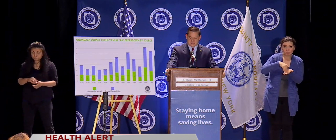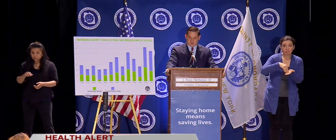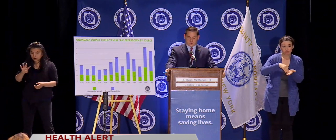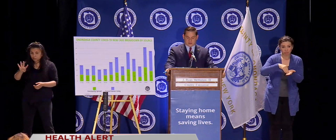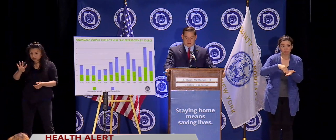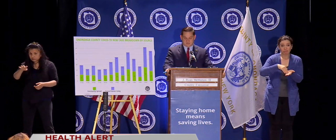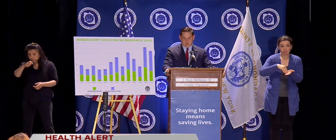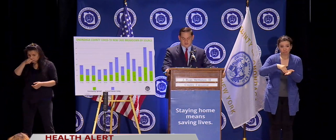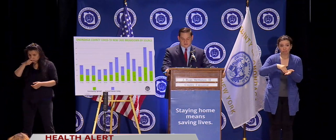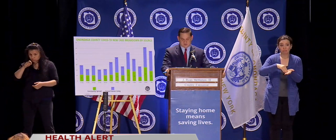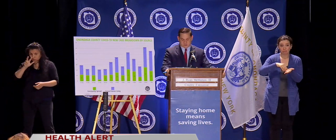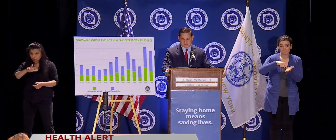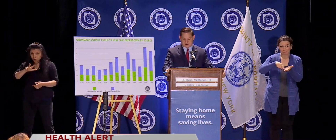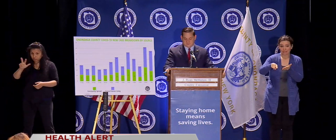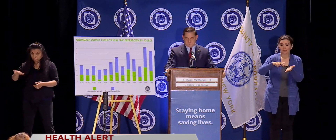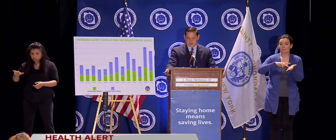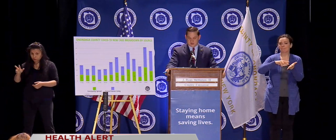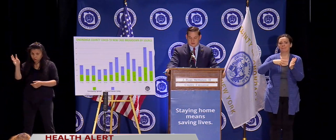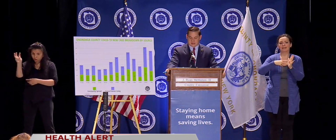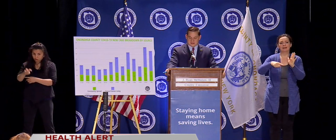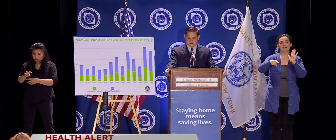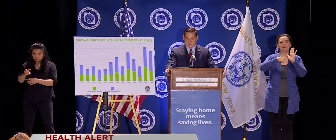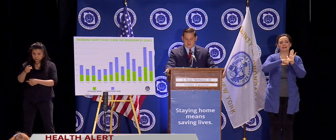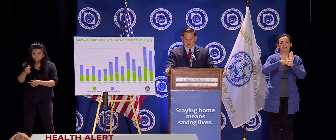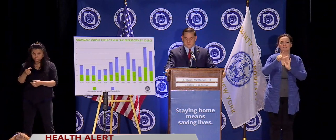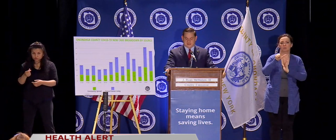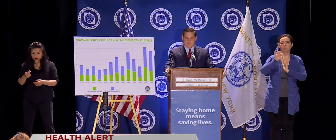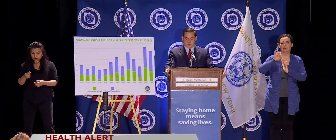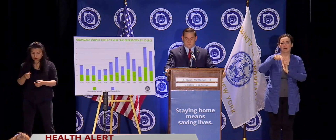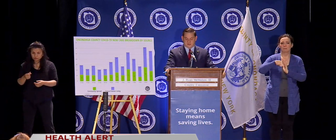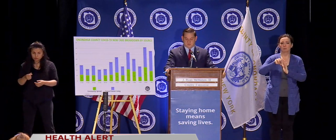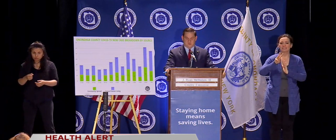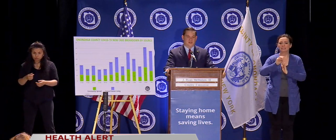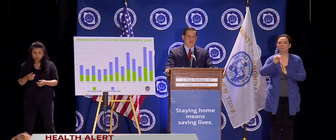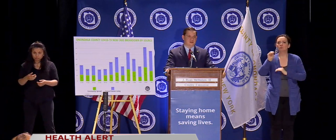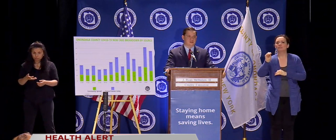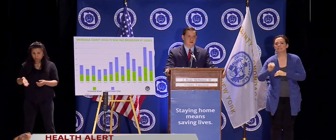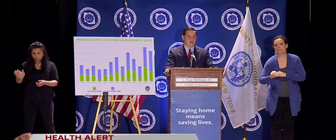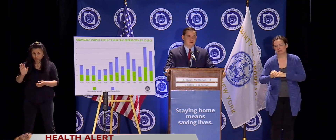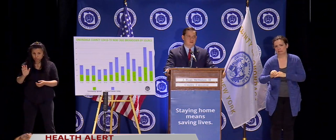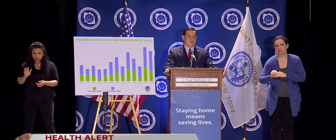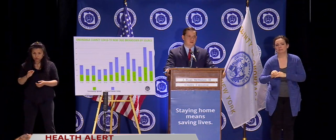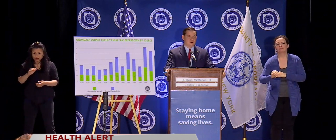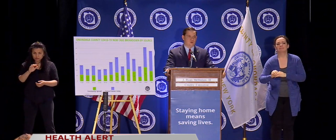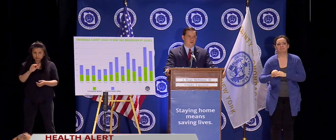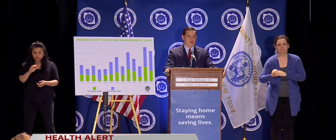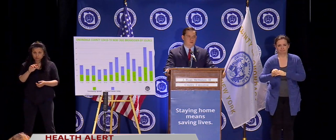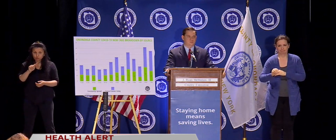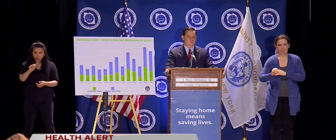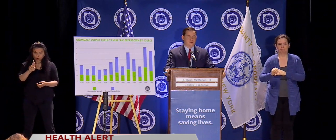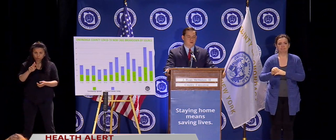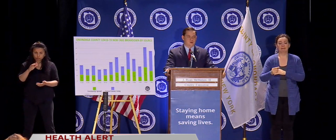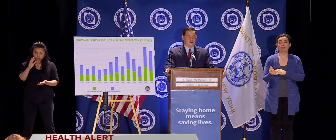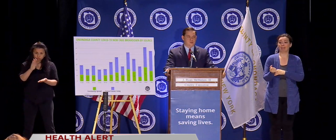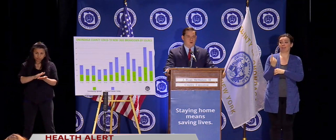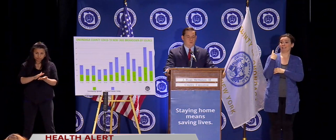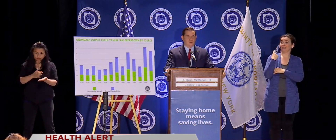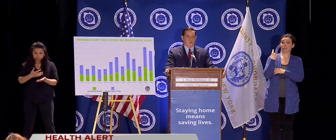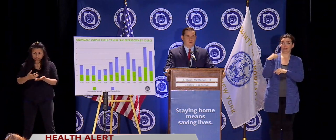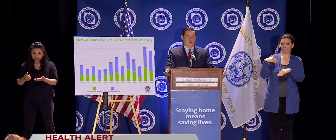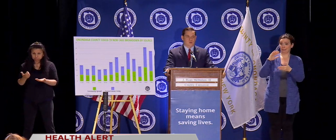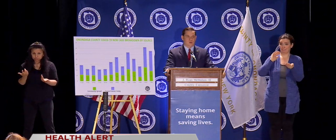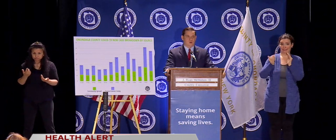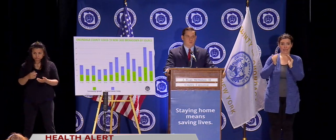actually minus 29.6% less, not 27.6% less than the year over year.